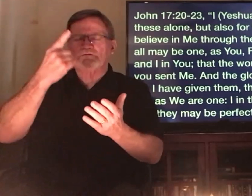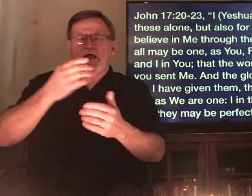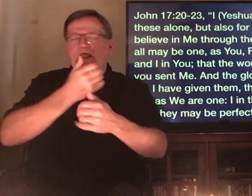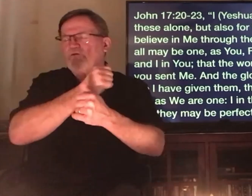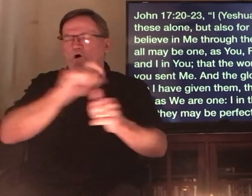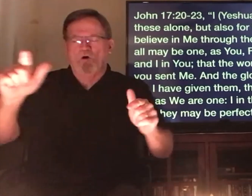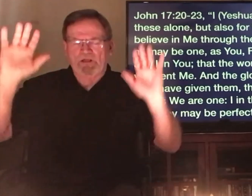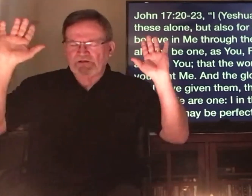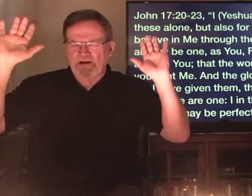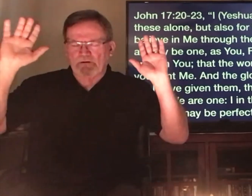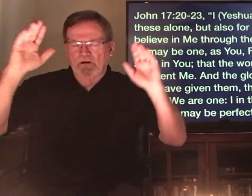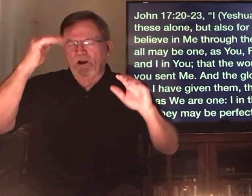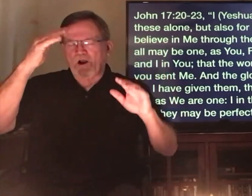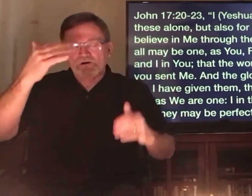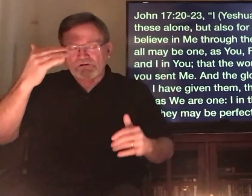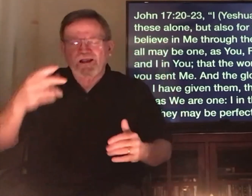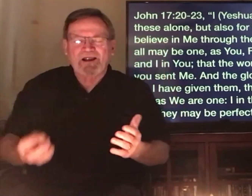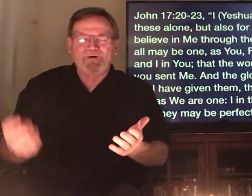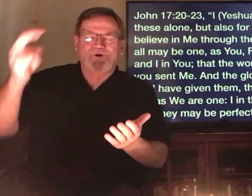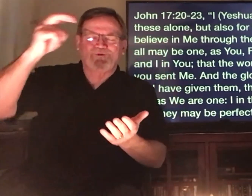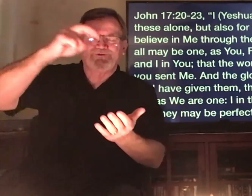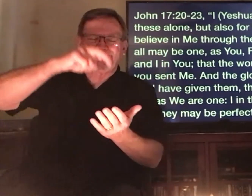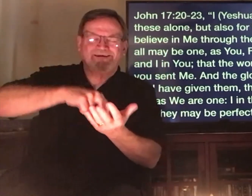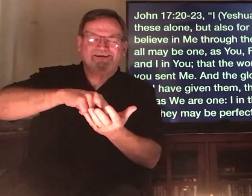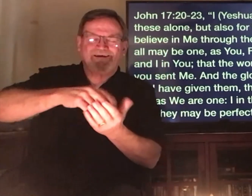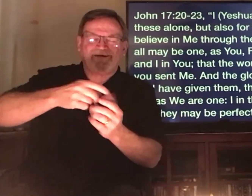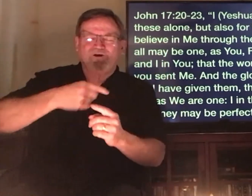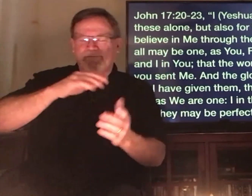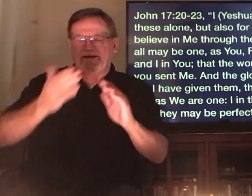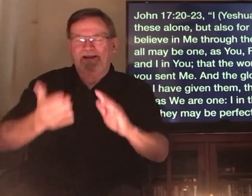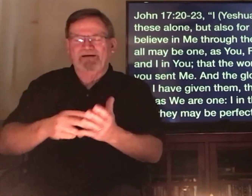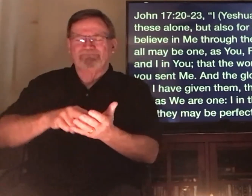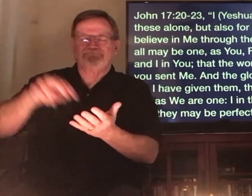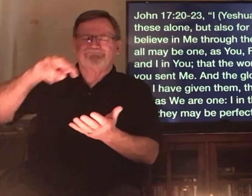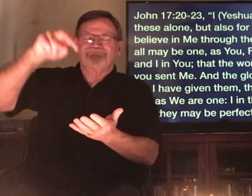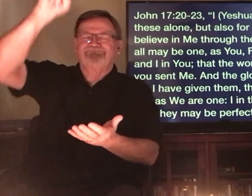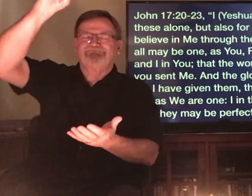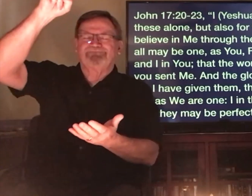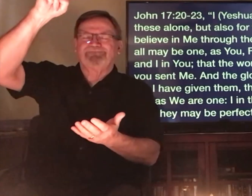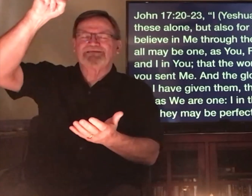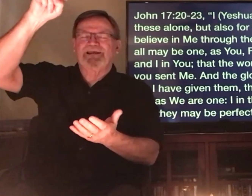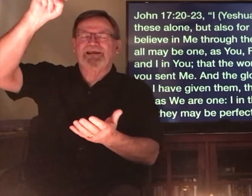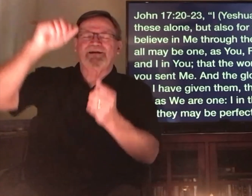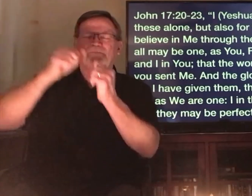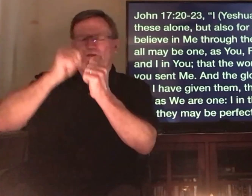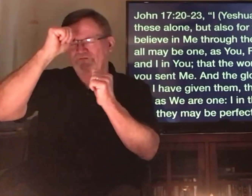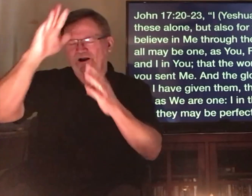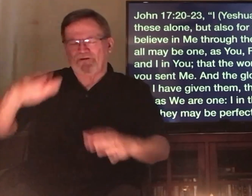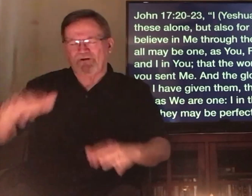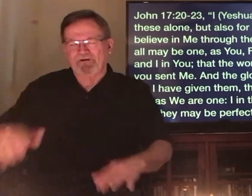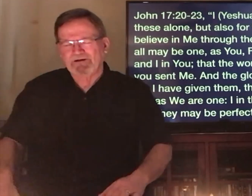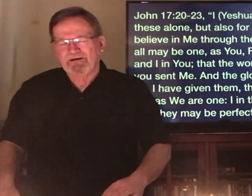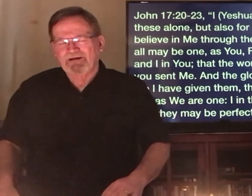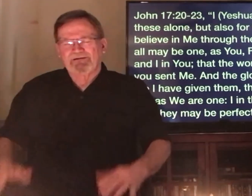me. And I, Yeshua, in you. Same. One and one. Yeshua and